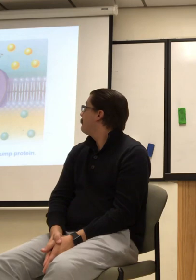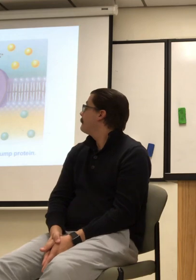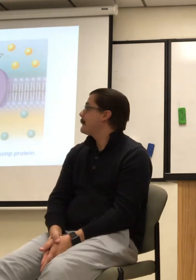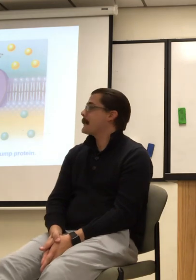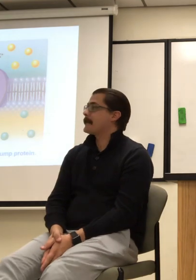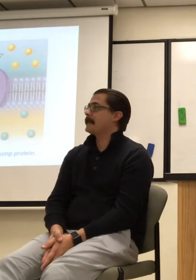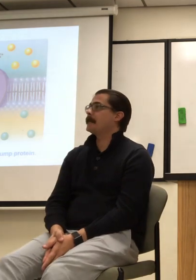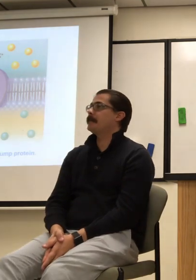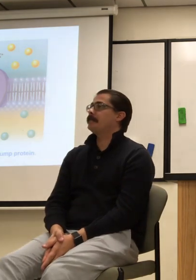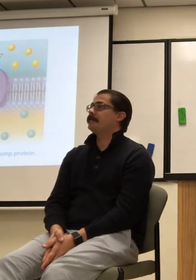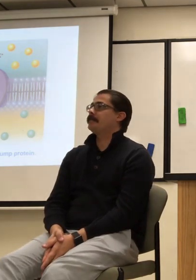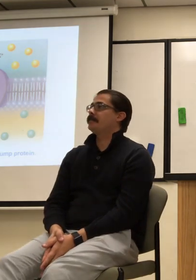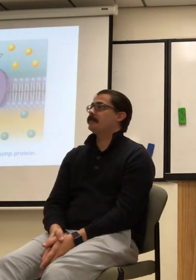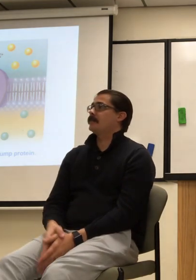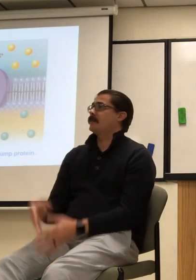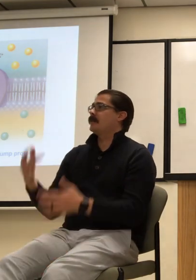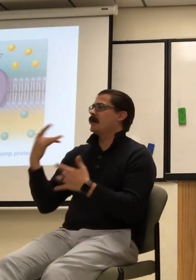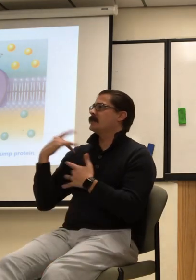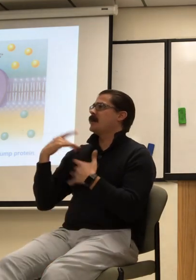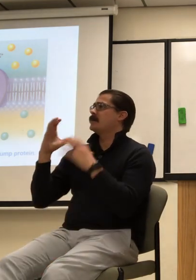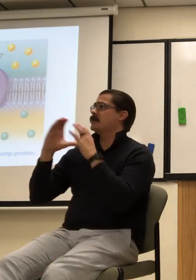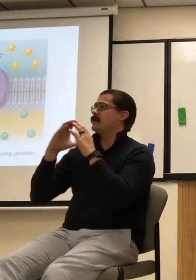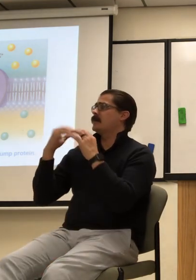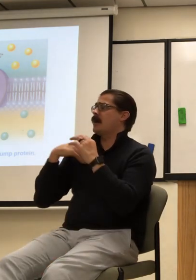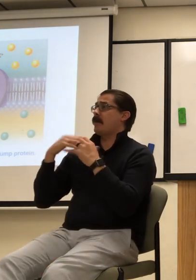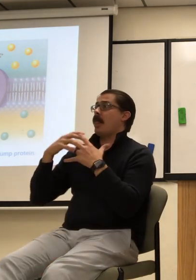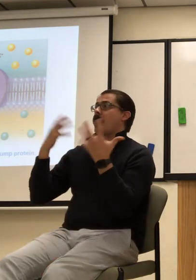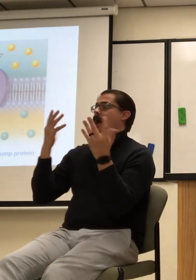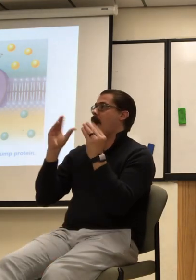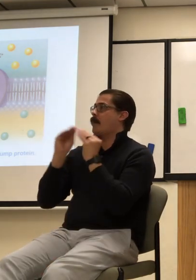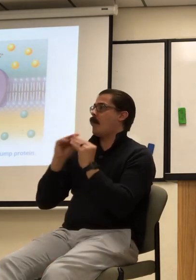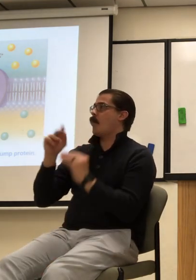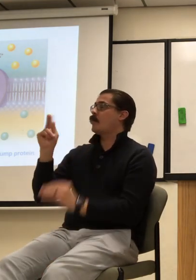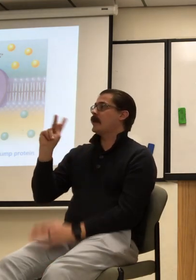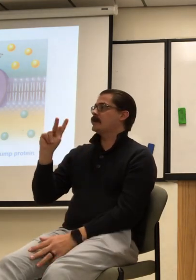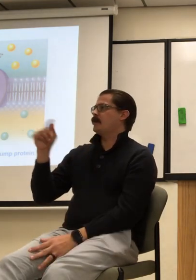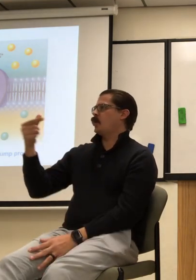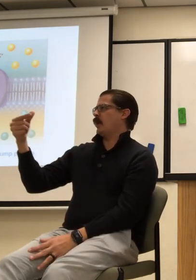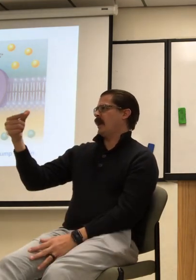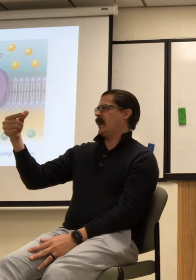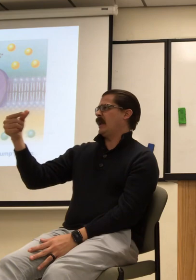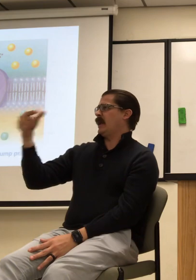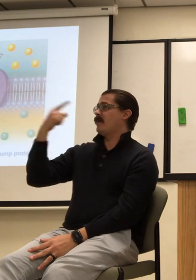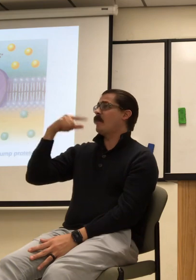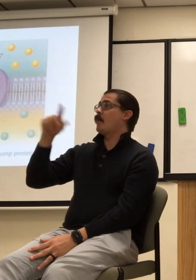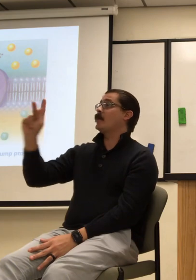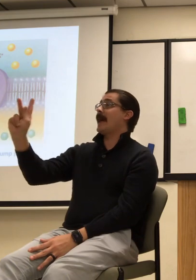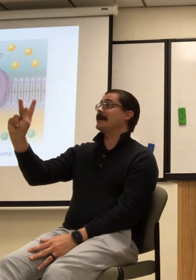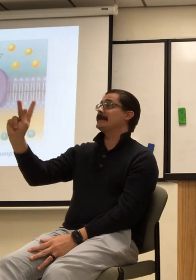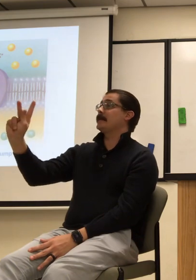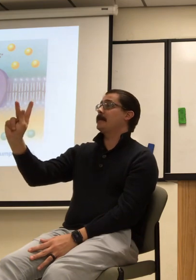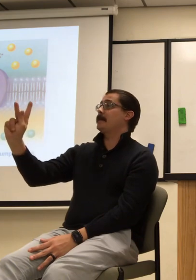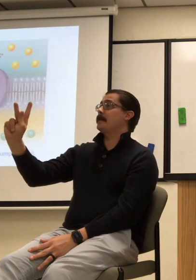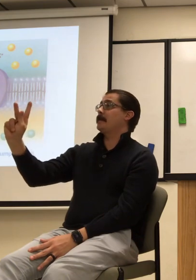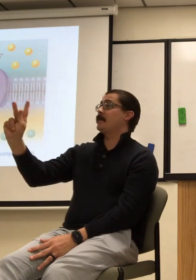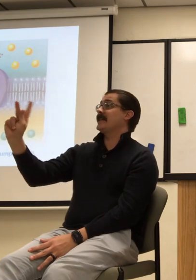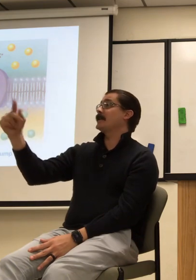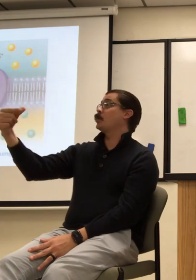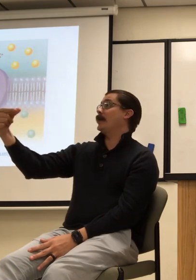Normally, cells have way more potassium. The green balls, okay, I'm using green for potassium, not being,